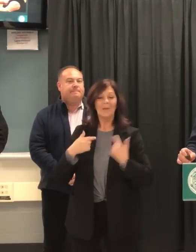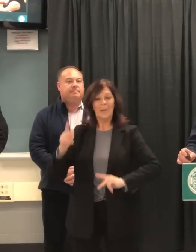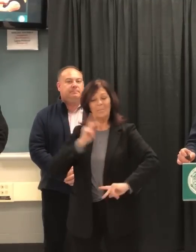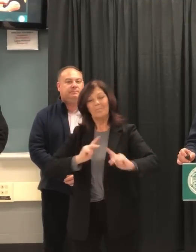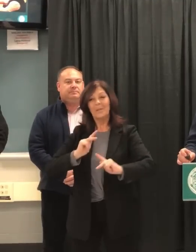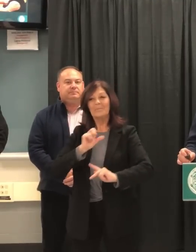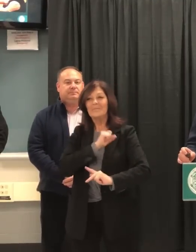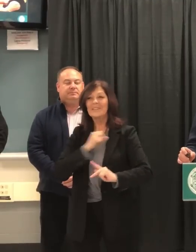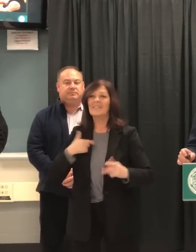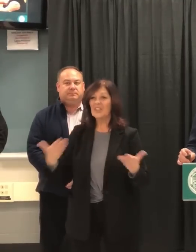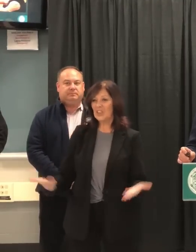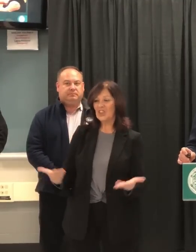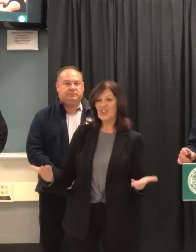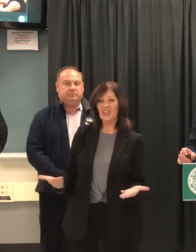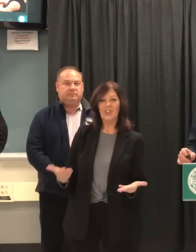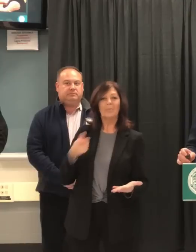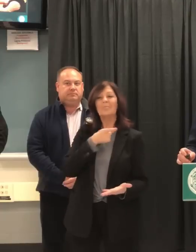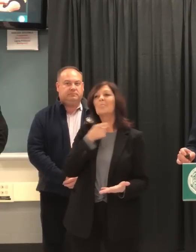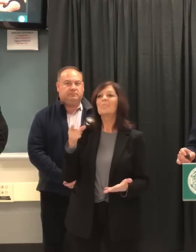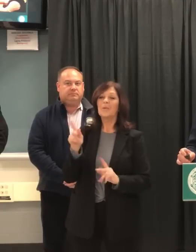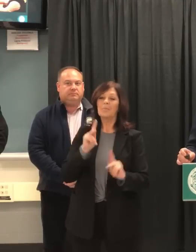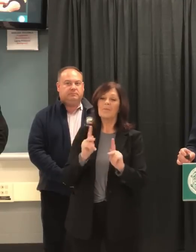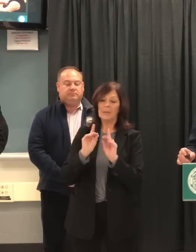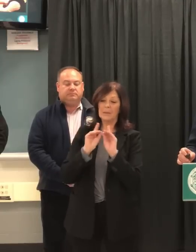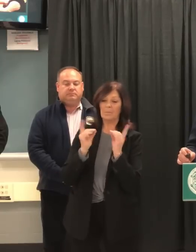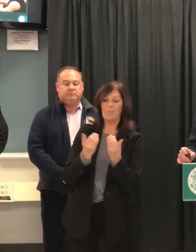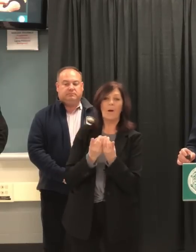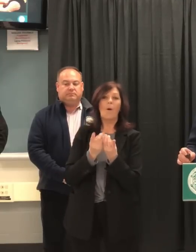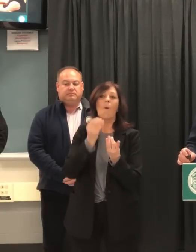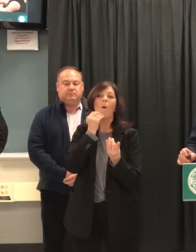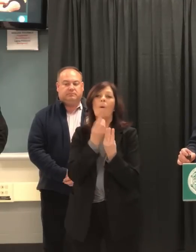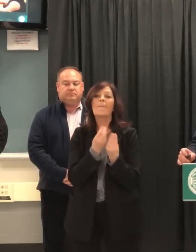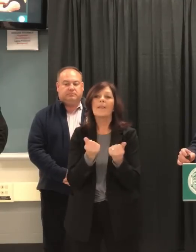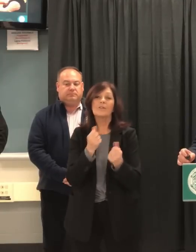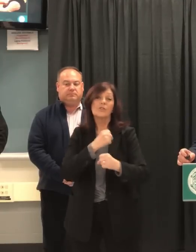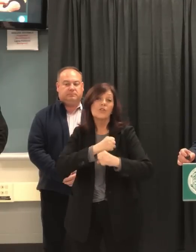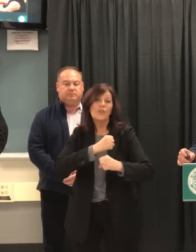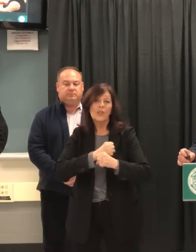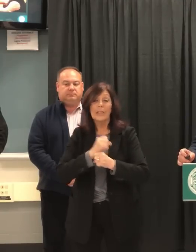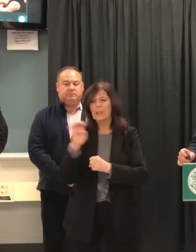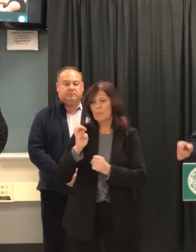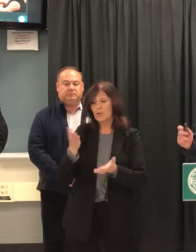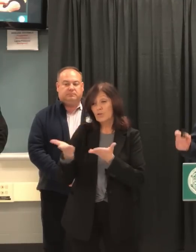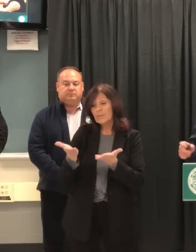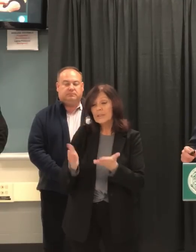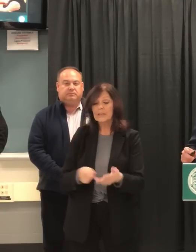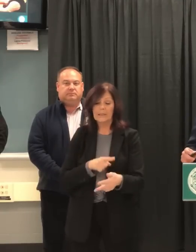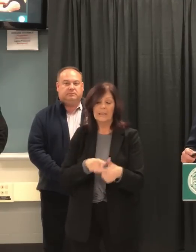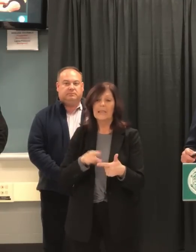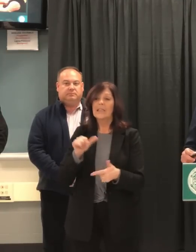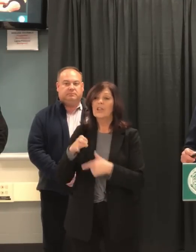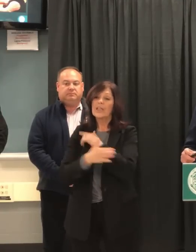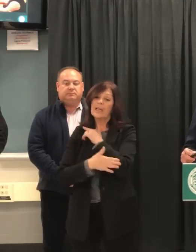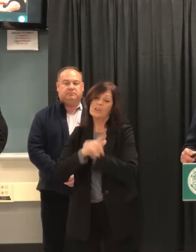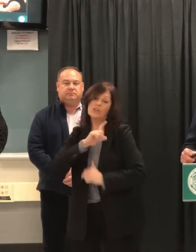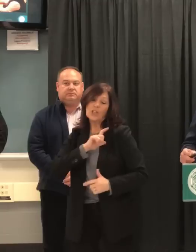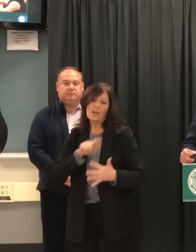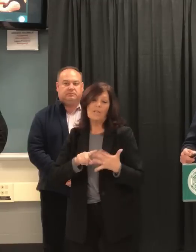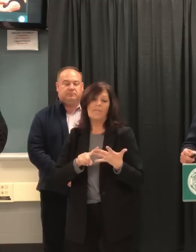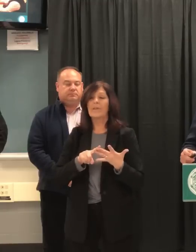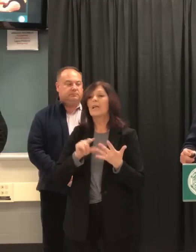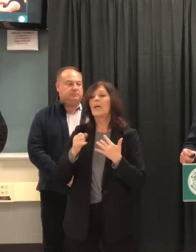staffed by the men and women of the Department of Homeland Security Emergency Services, the Erie County Sheriff's Office, the Erie County Department